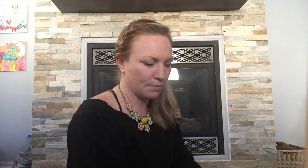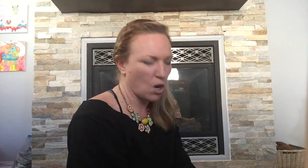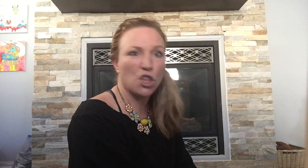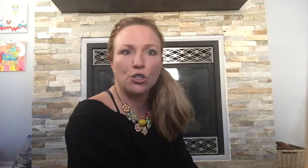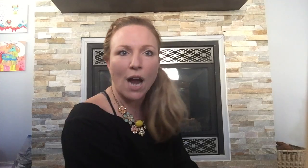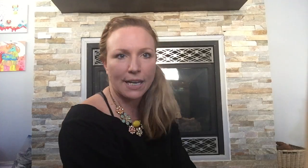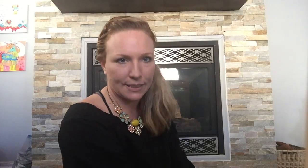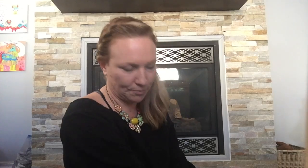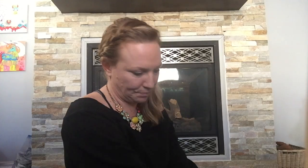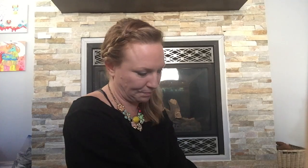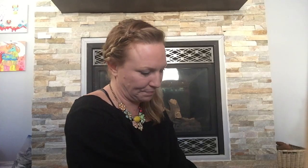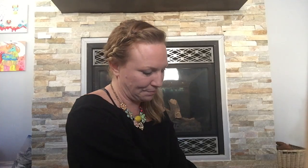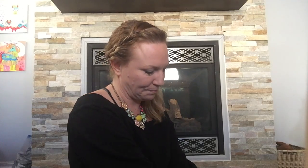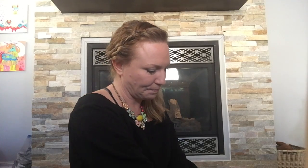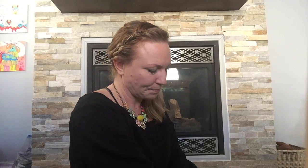on the track.